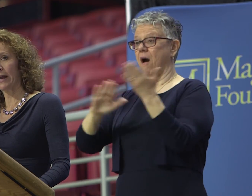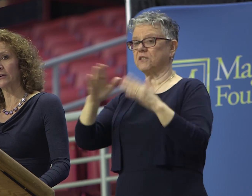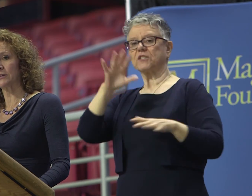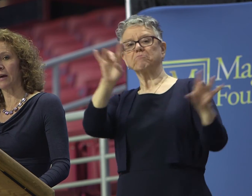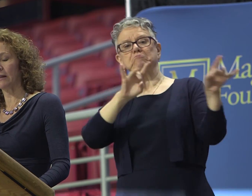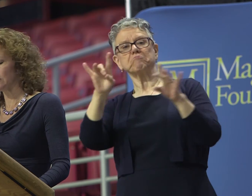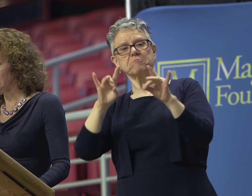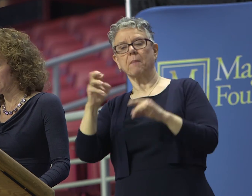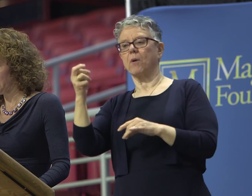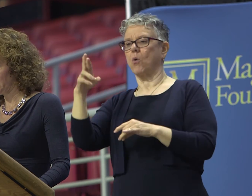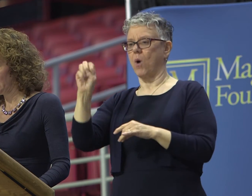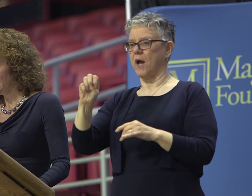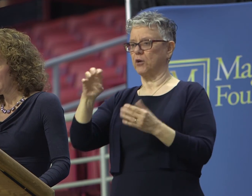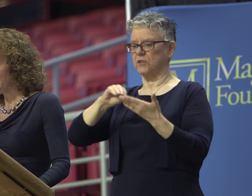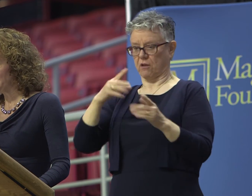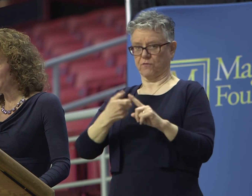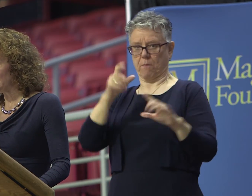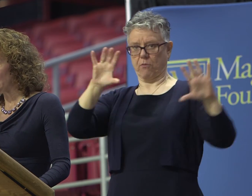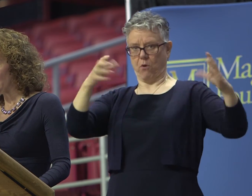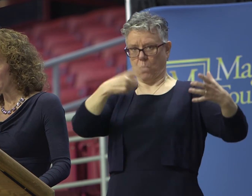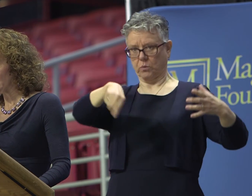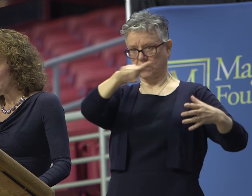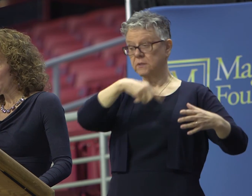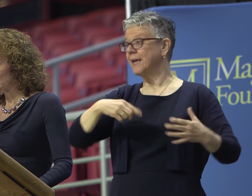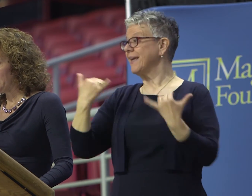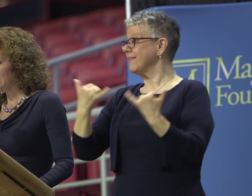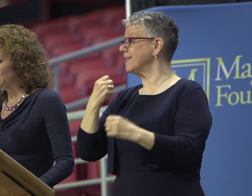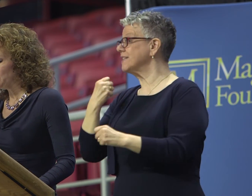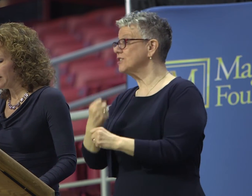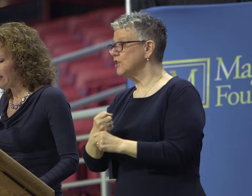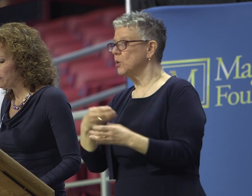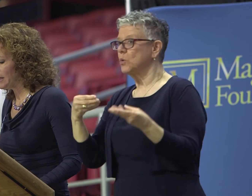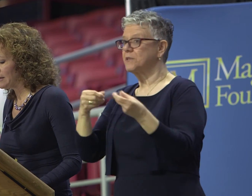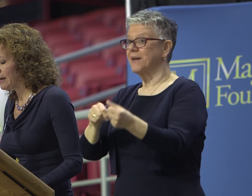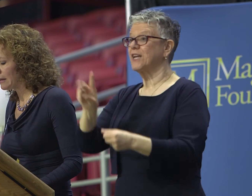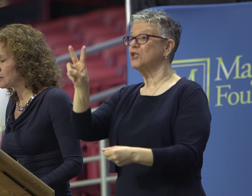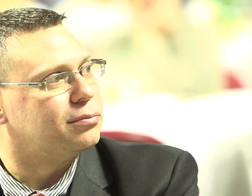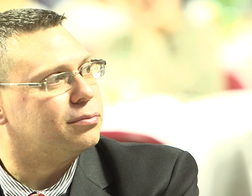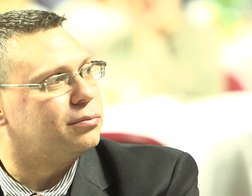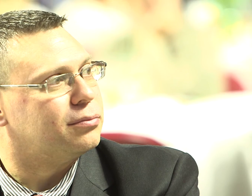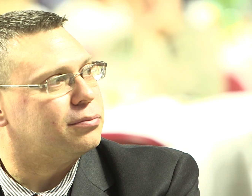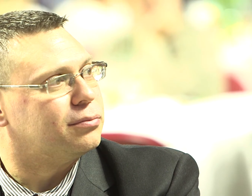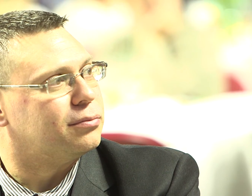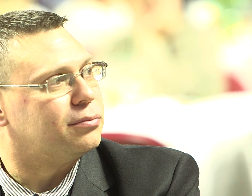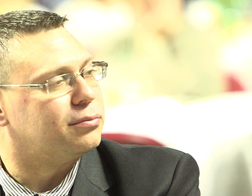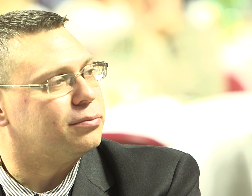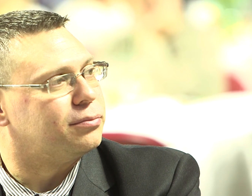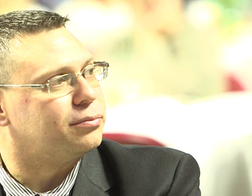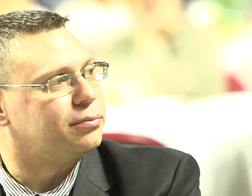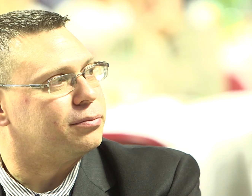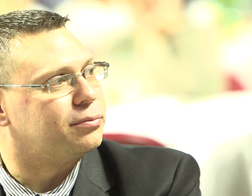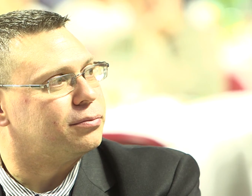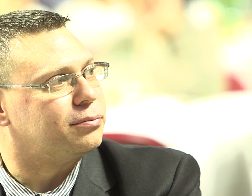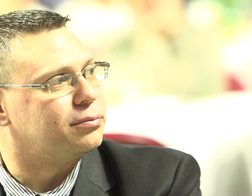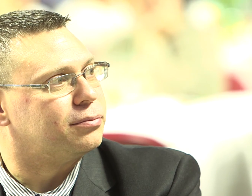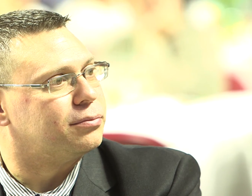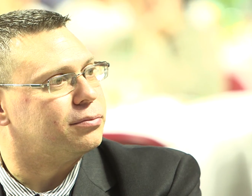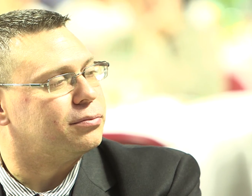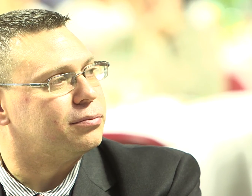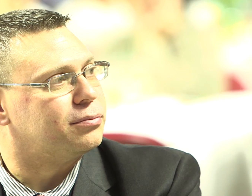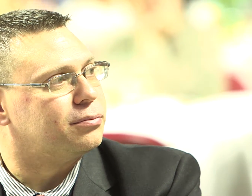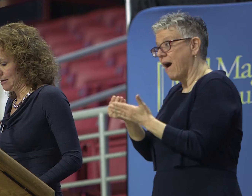their Maguire Scholars. This year alone, we're spending $2.5 million only on scholarships